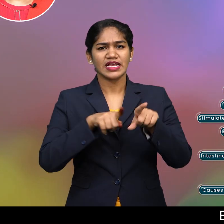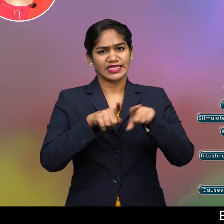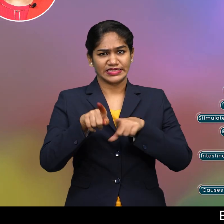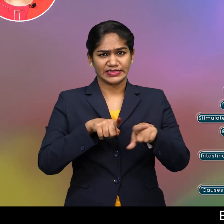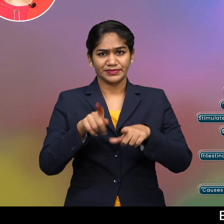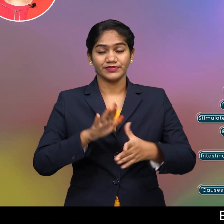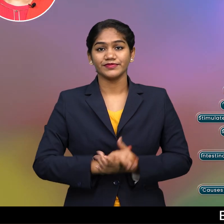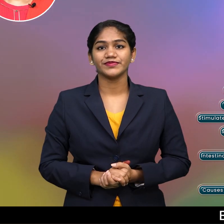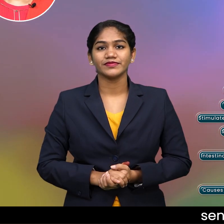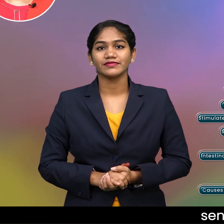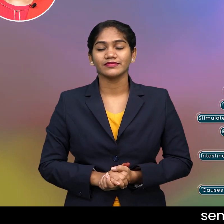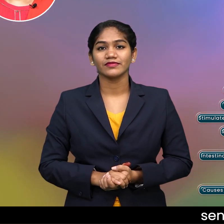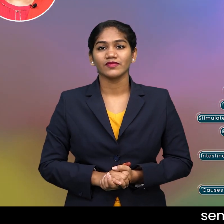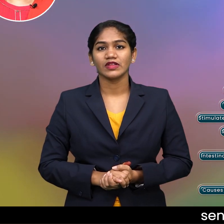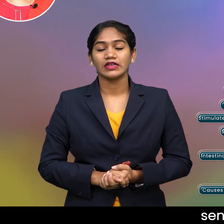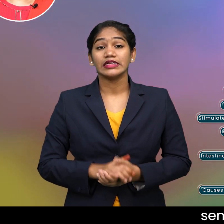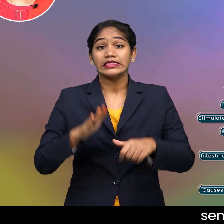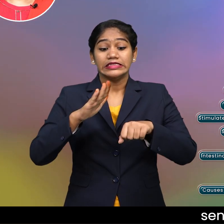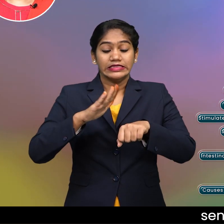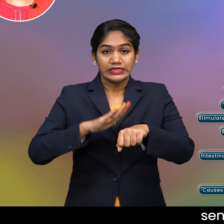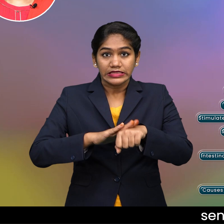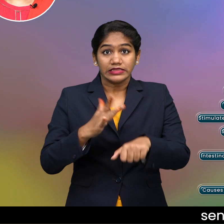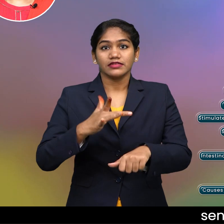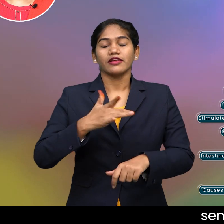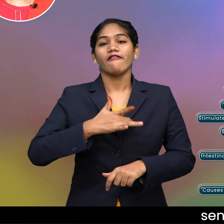Example, sense organs.